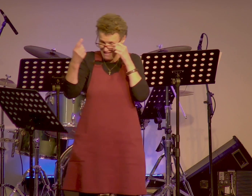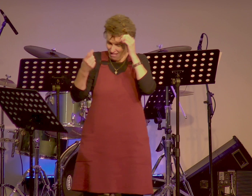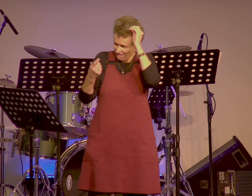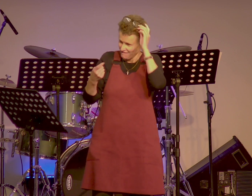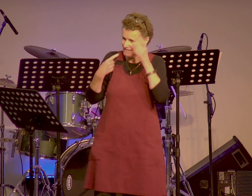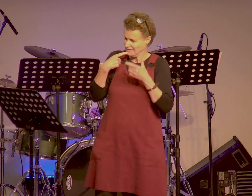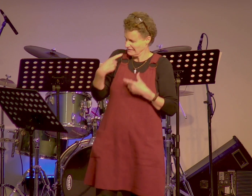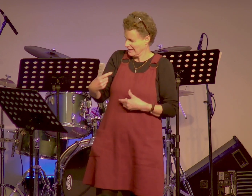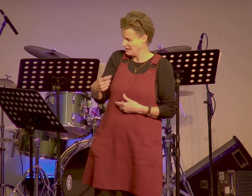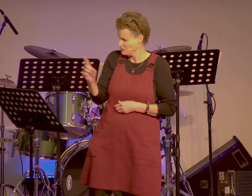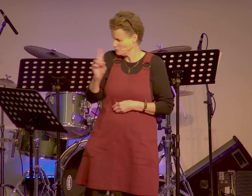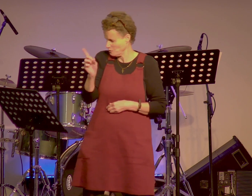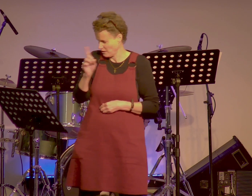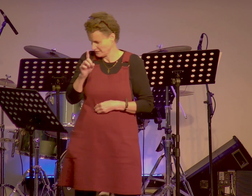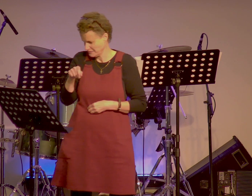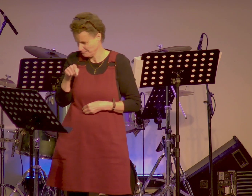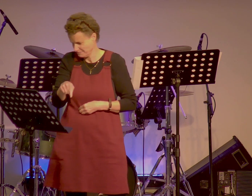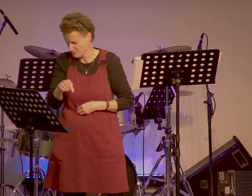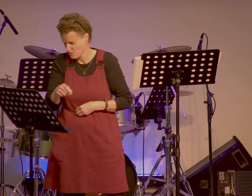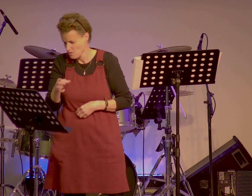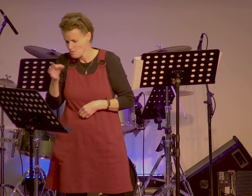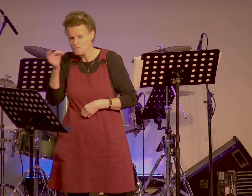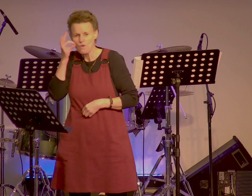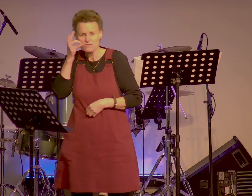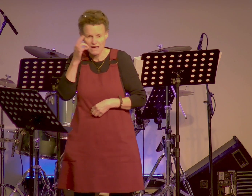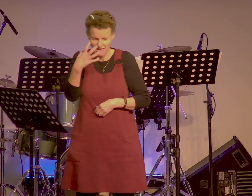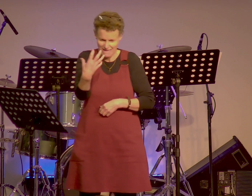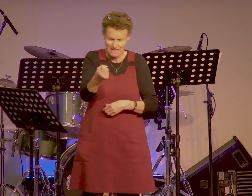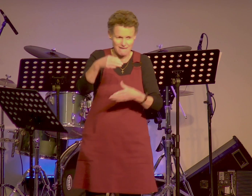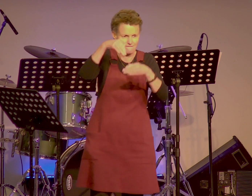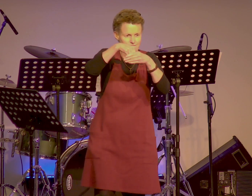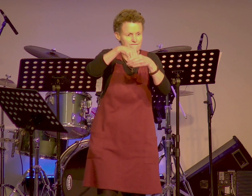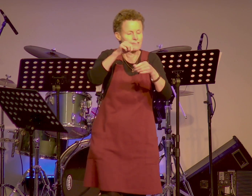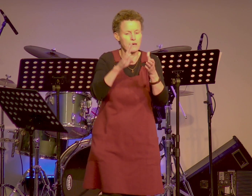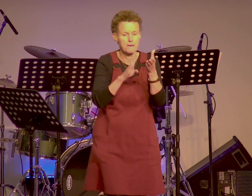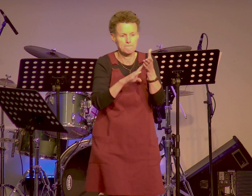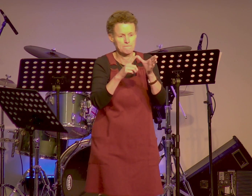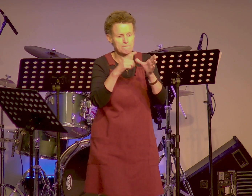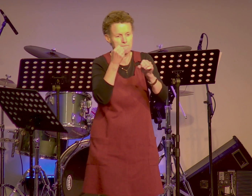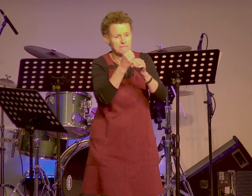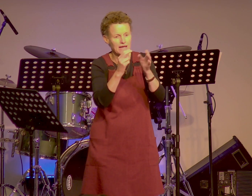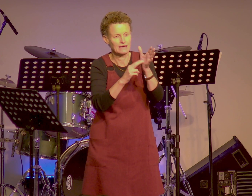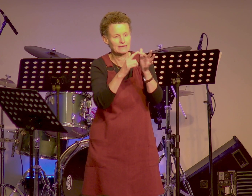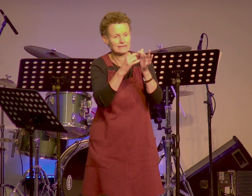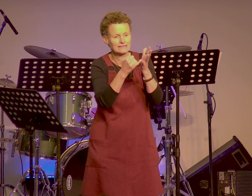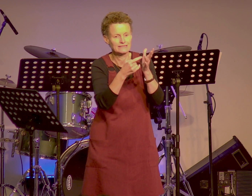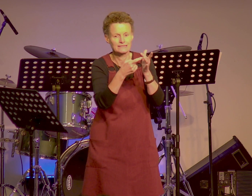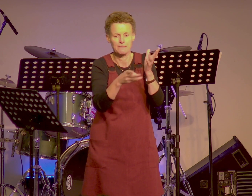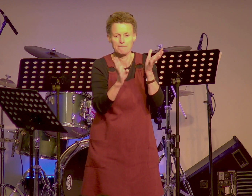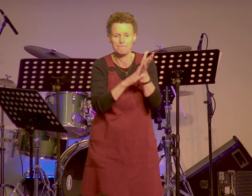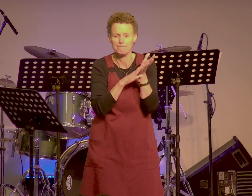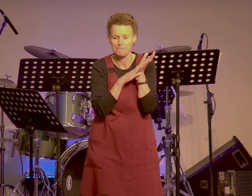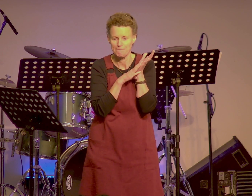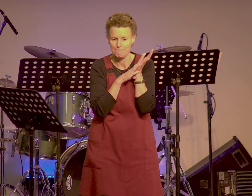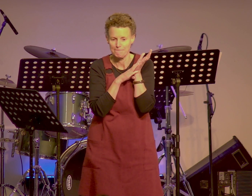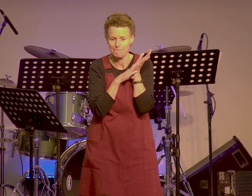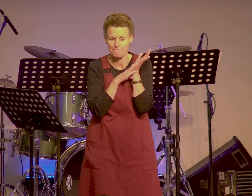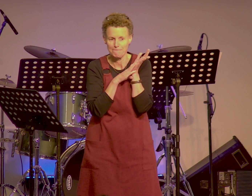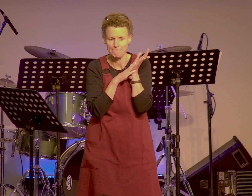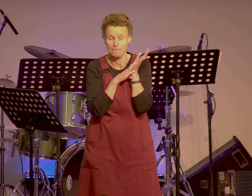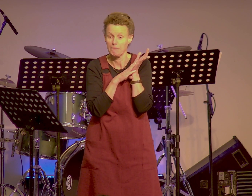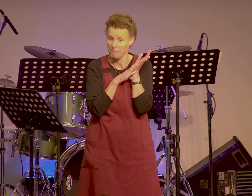Now, the author himself has said that inside the water is